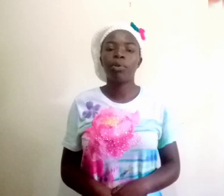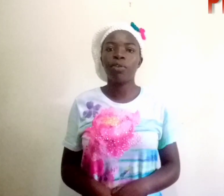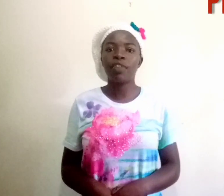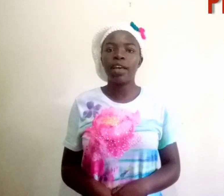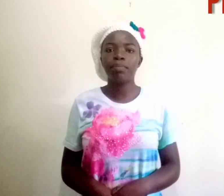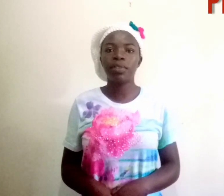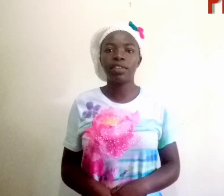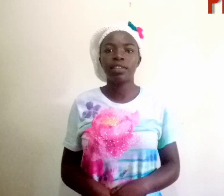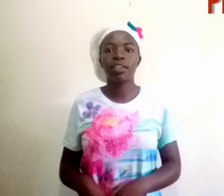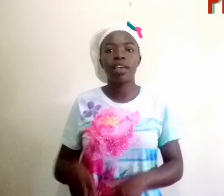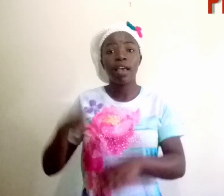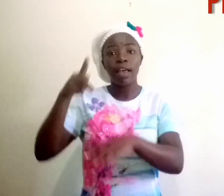Proverbs,